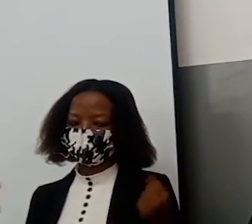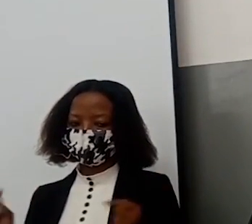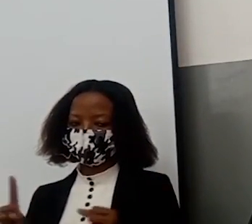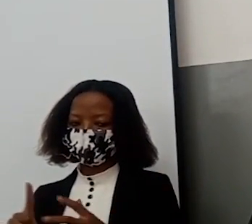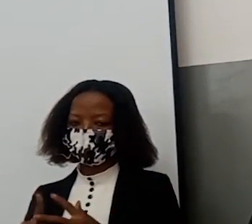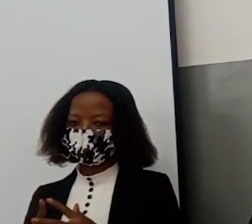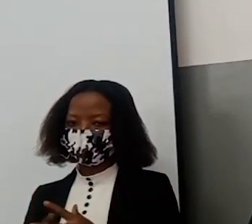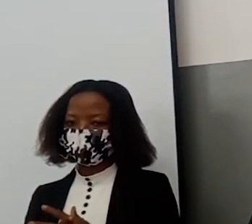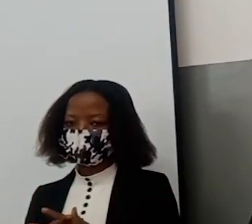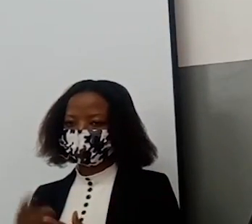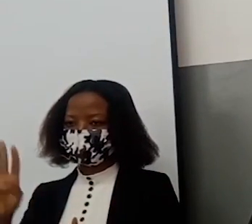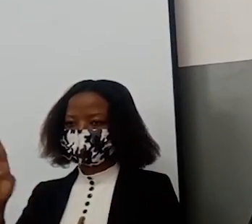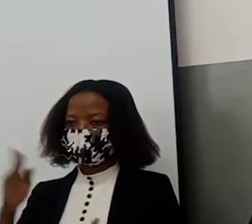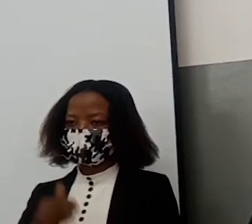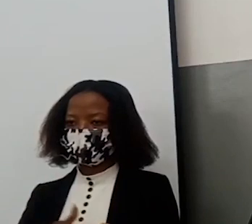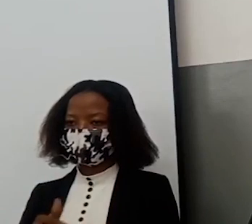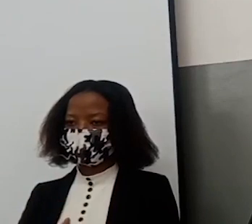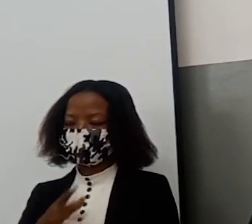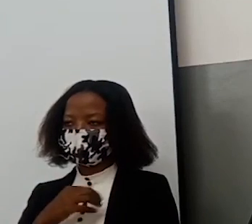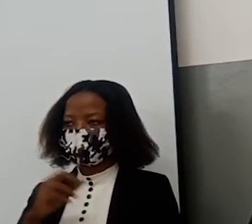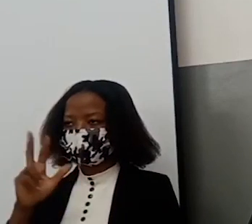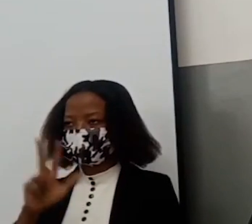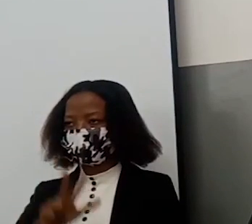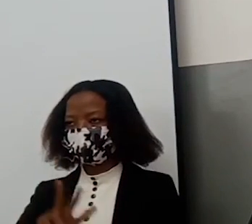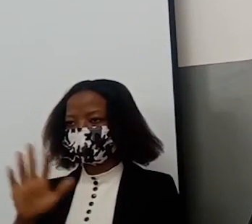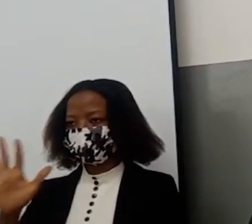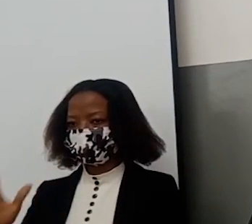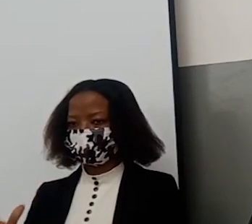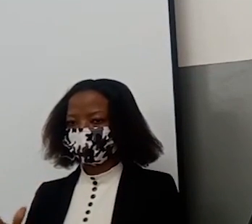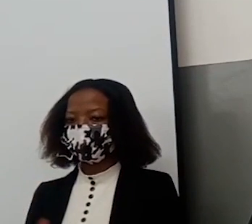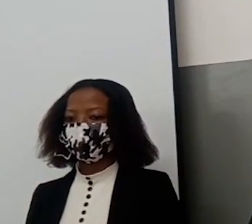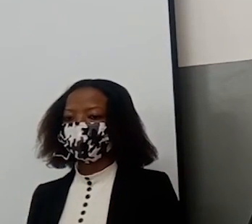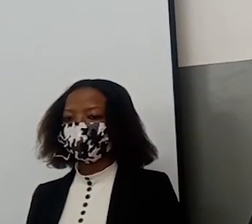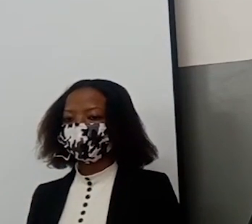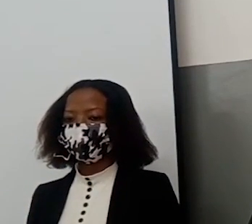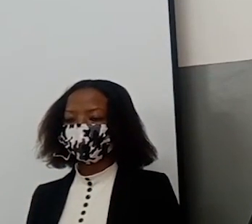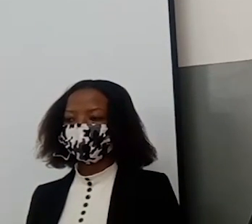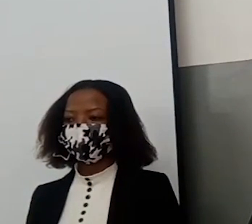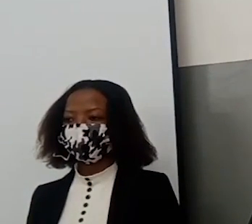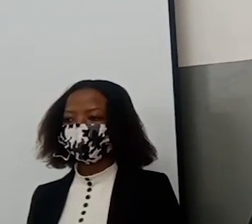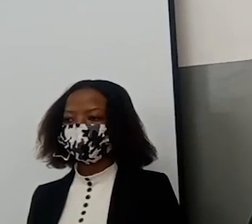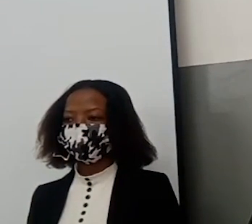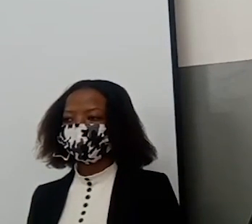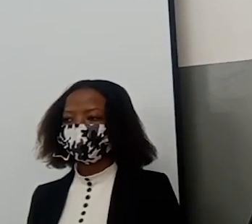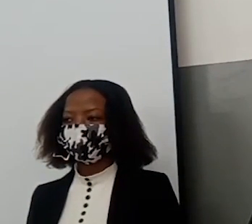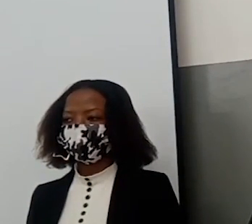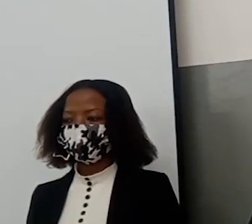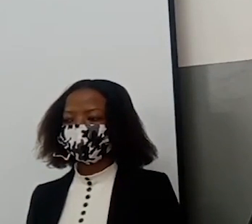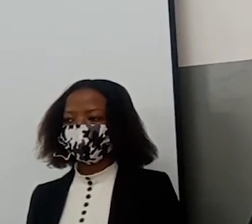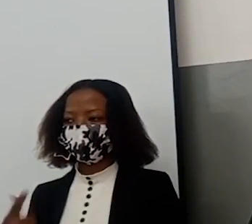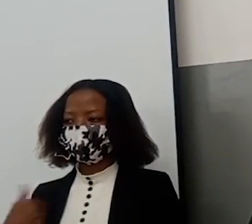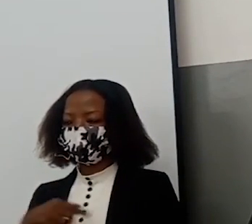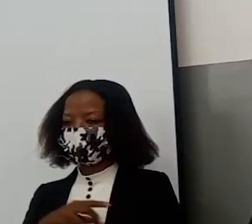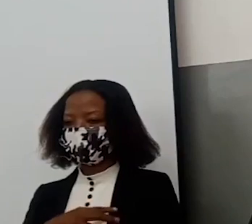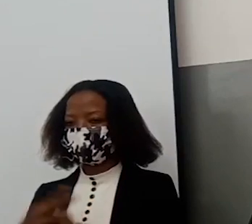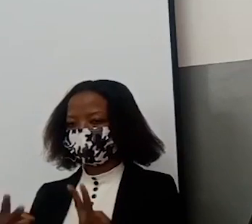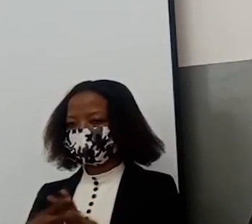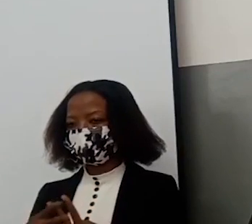stands at 4,035. And we currently in quarantine, we